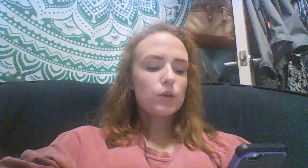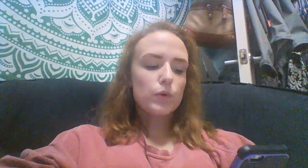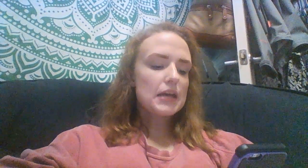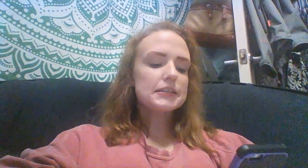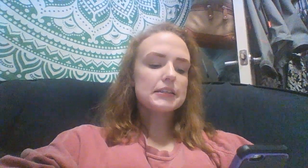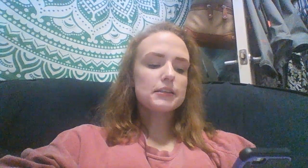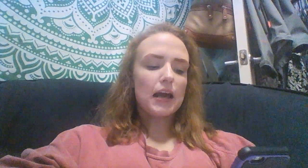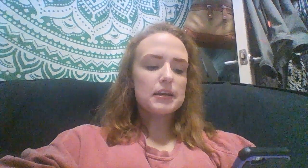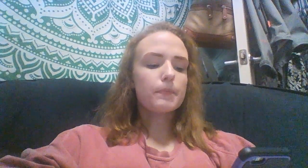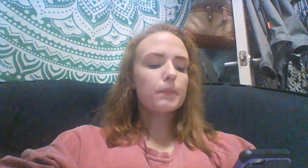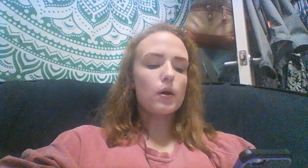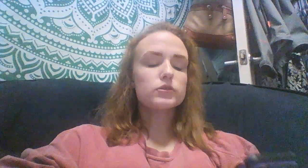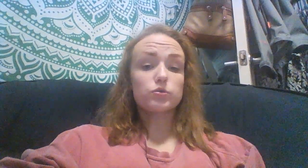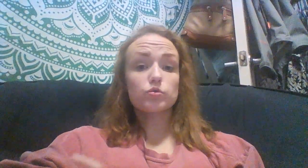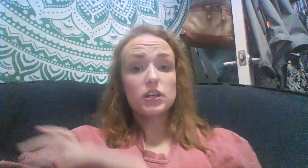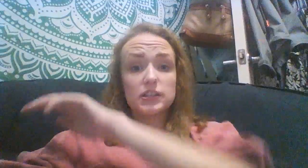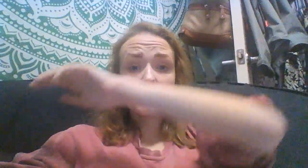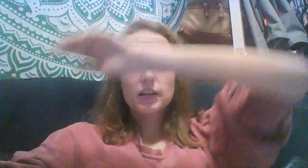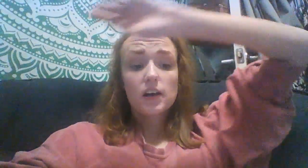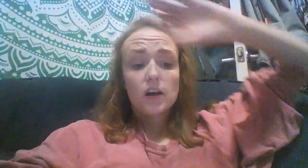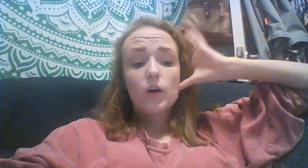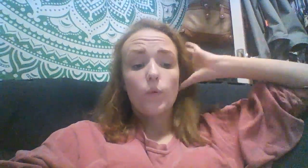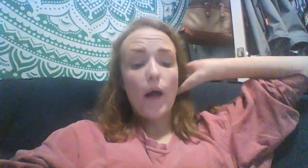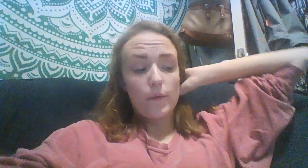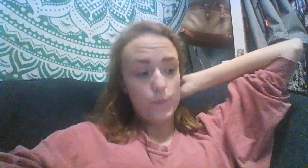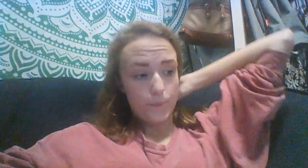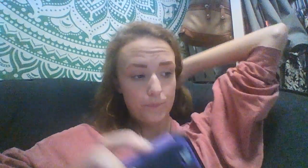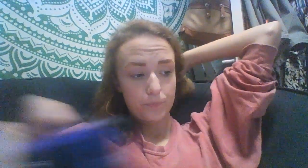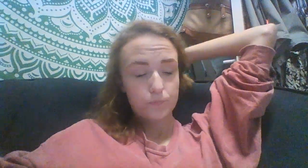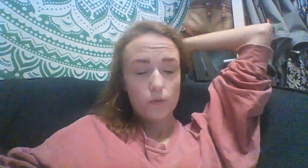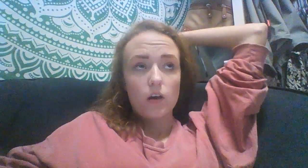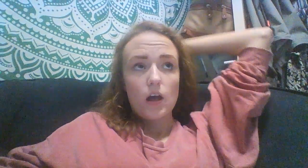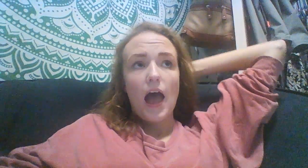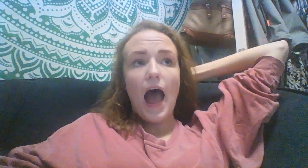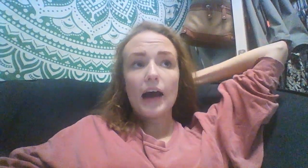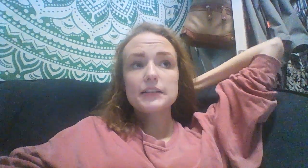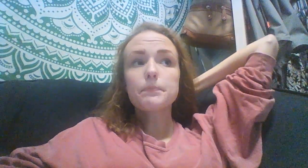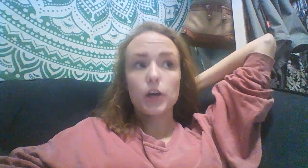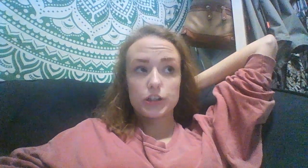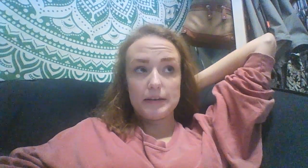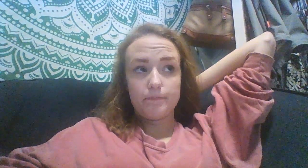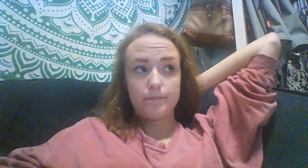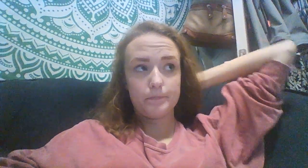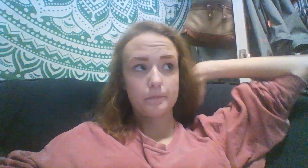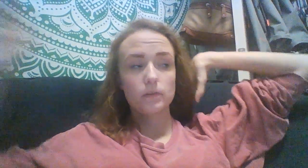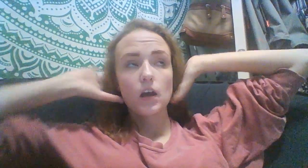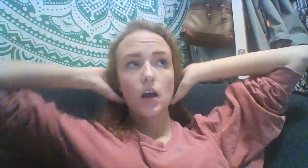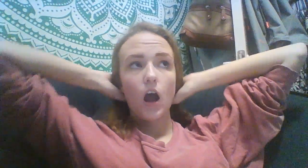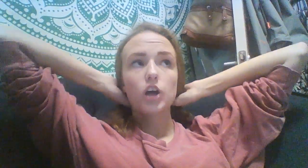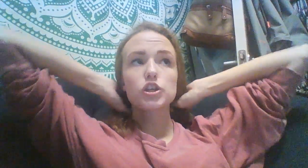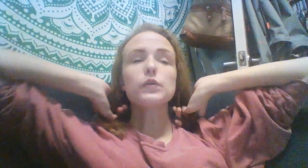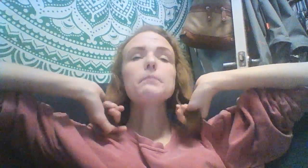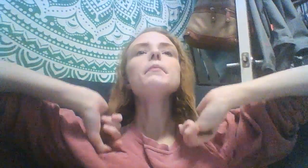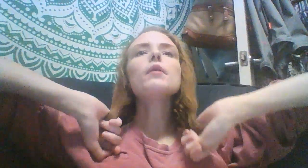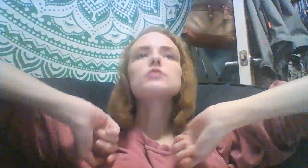and we as a society promote social justice? Well, as a person, I can promote